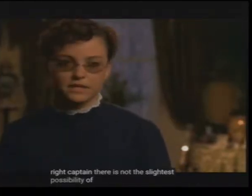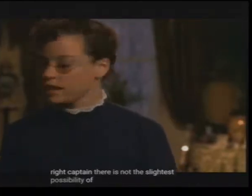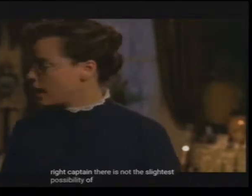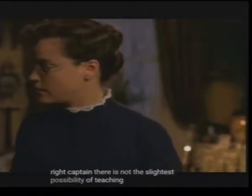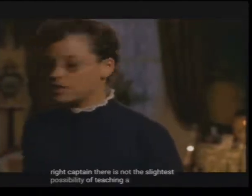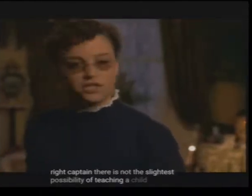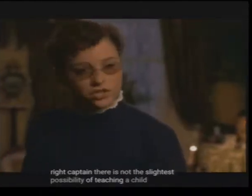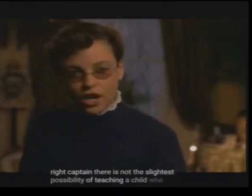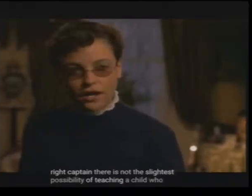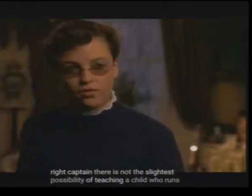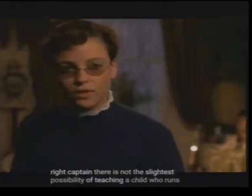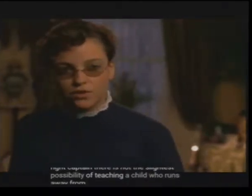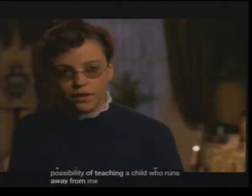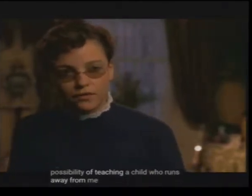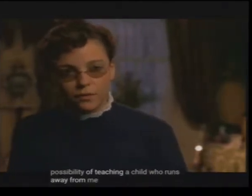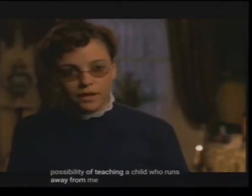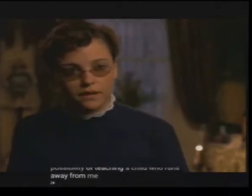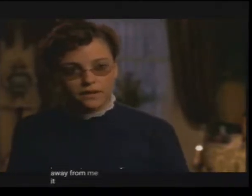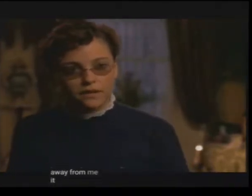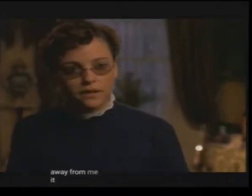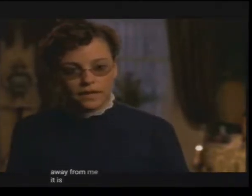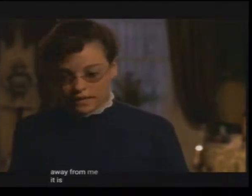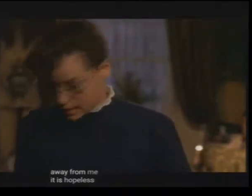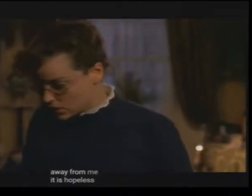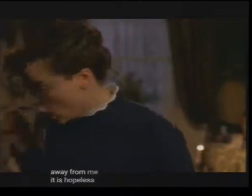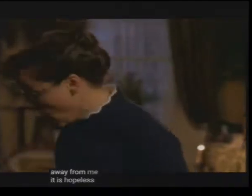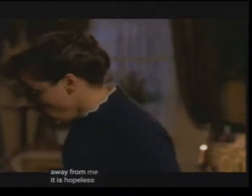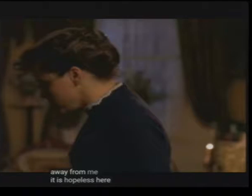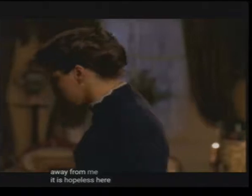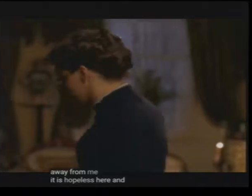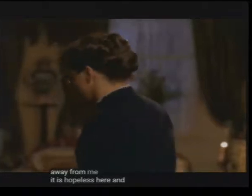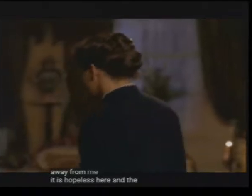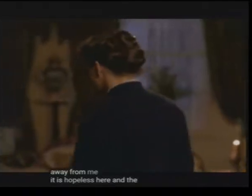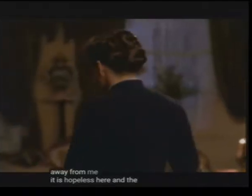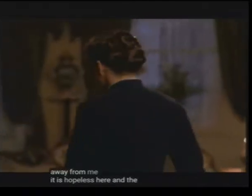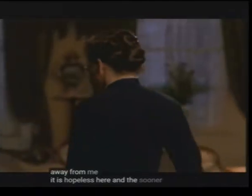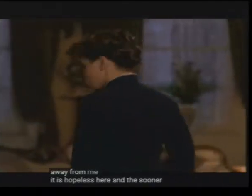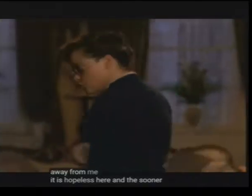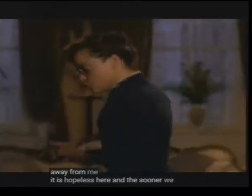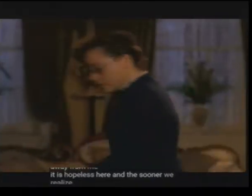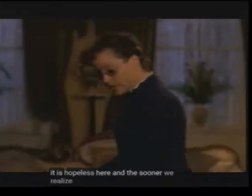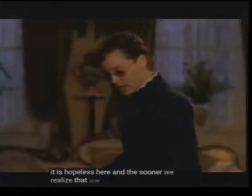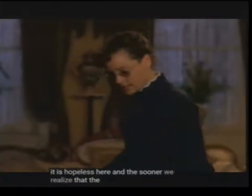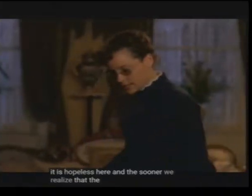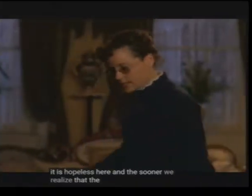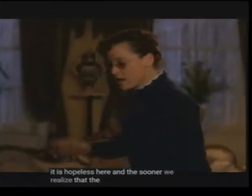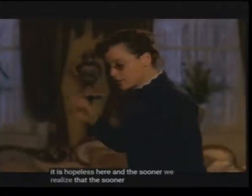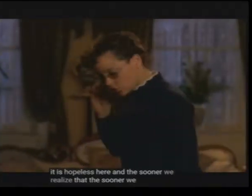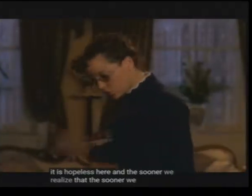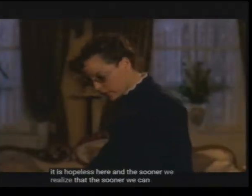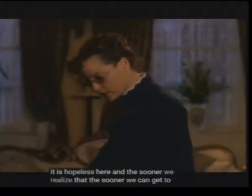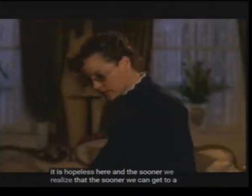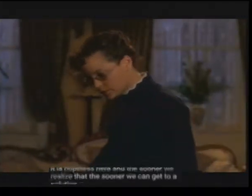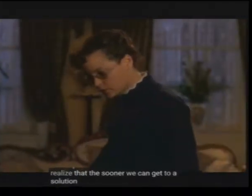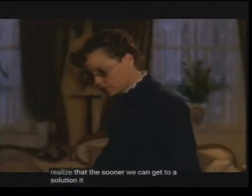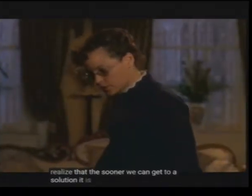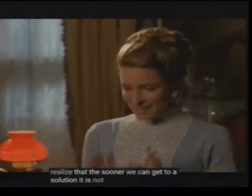of teaching a child who runs away from me. It is hopeless here. And the sooner we realize that, the sooner we can get to a solution. It is